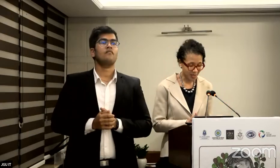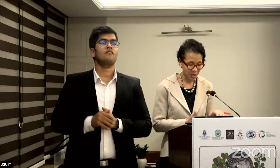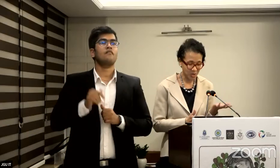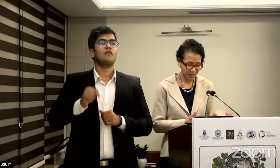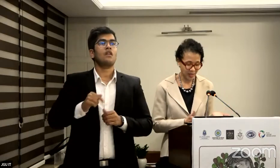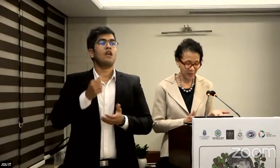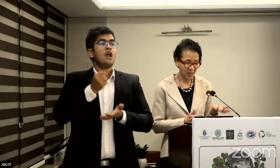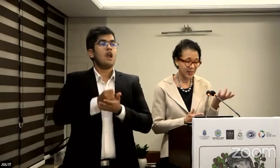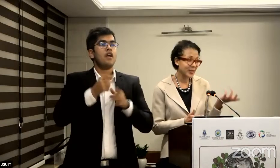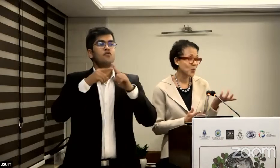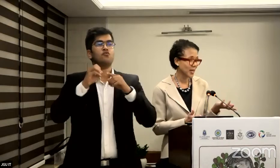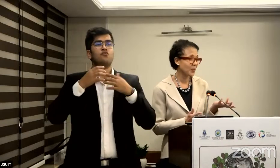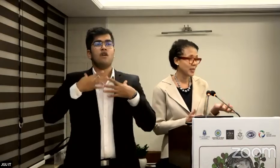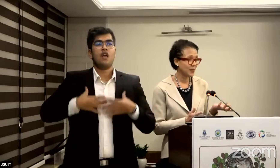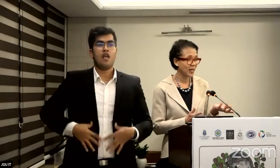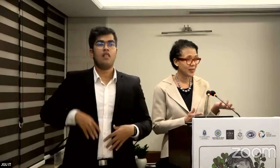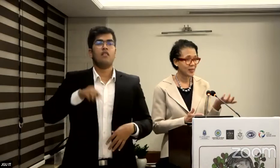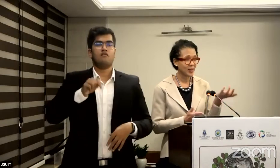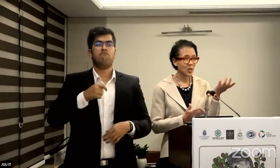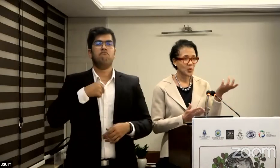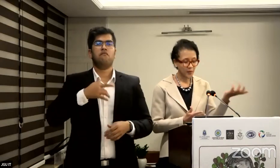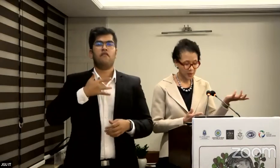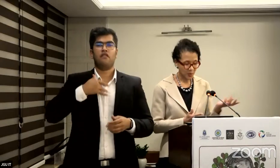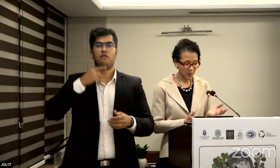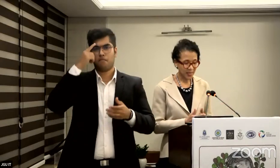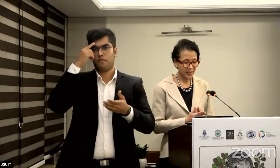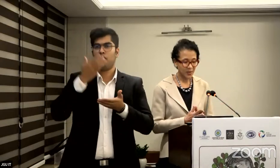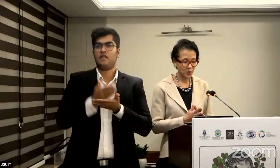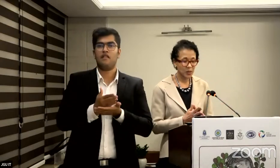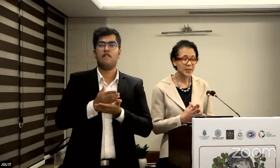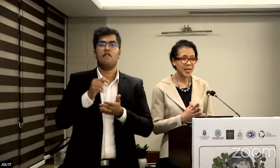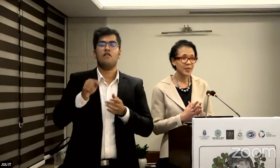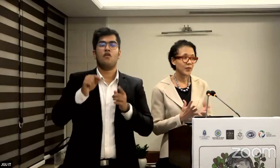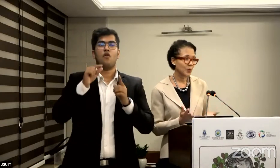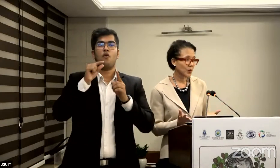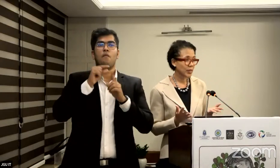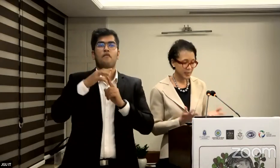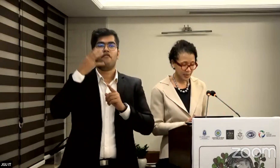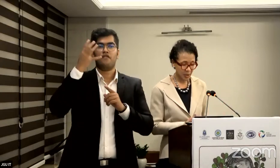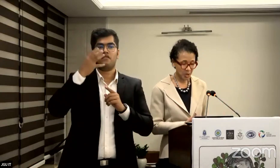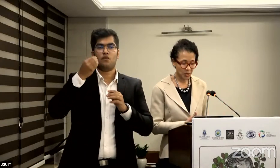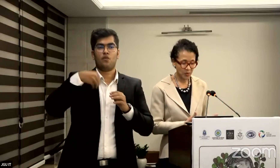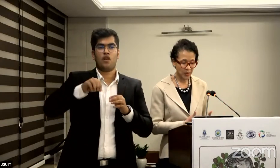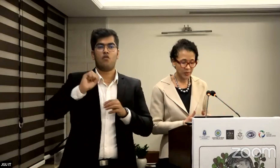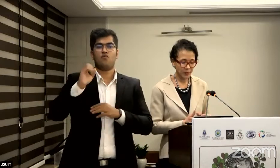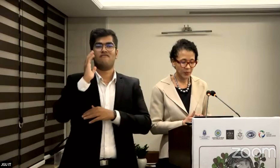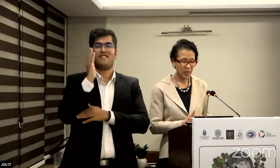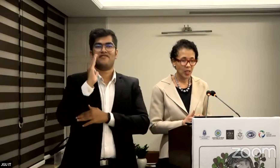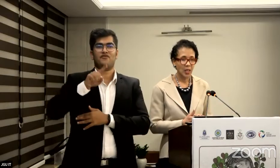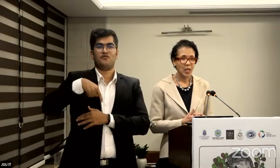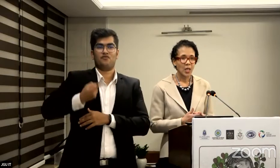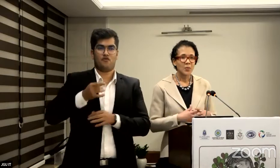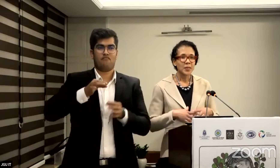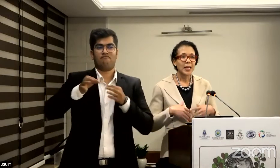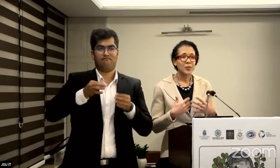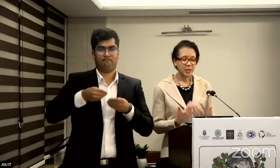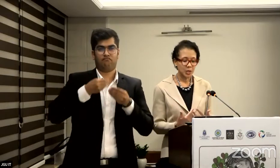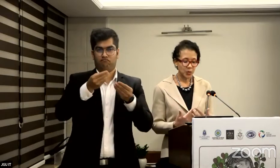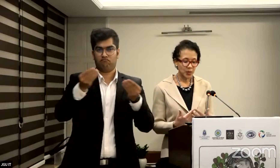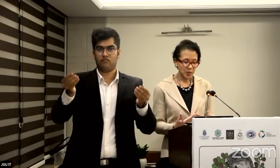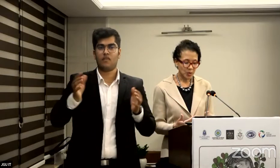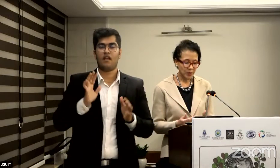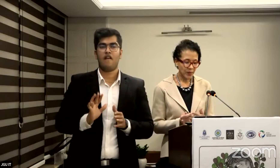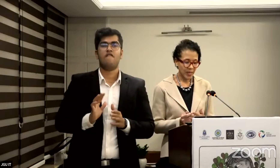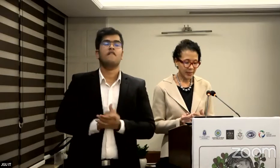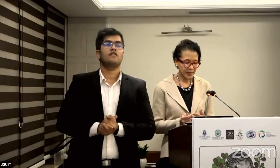in international economic law is one I believe that Professor Bartels will examine further in his lecture tomorrow. But allow me